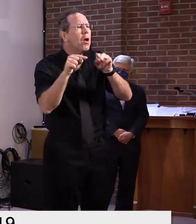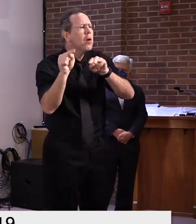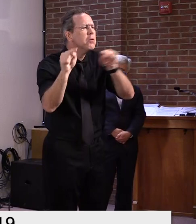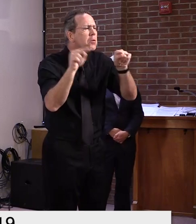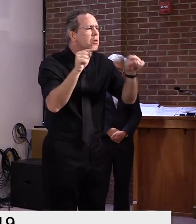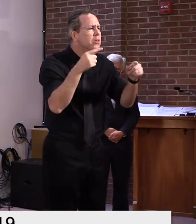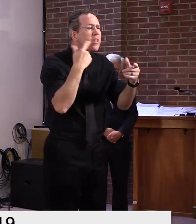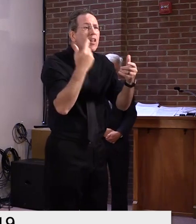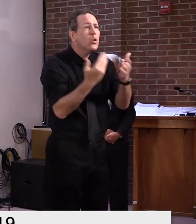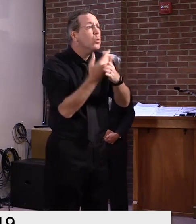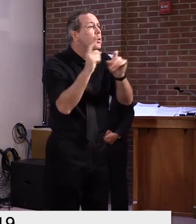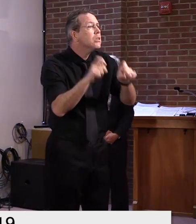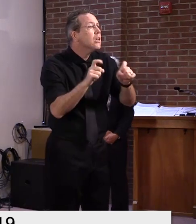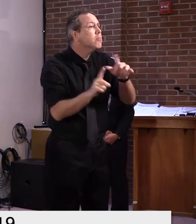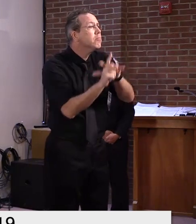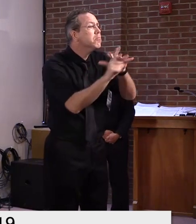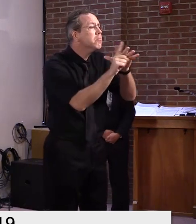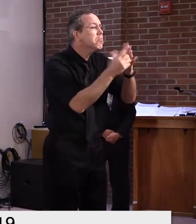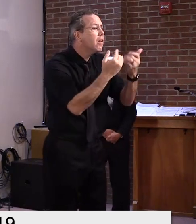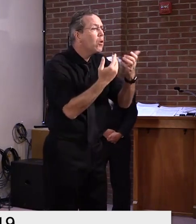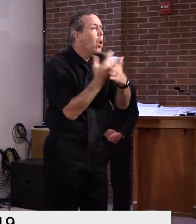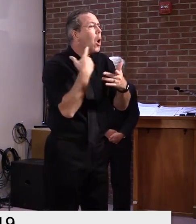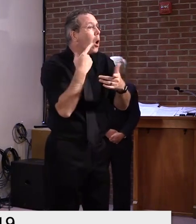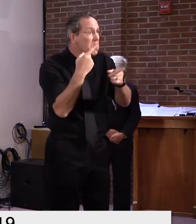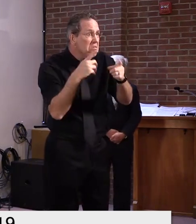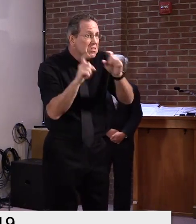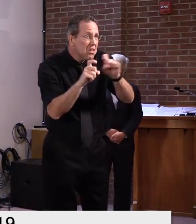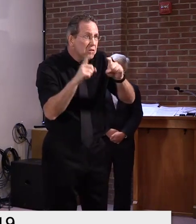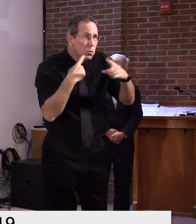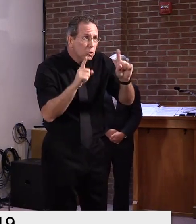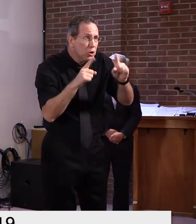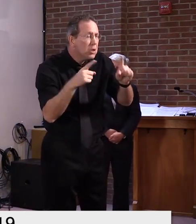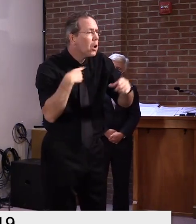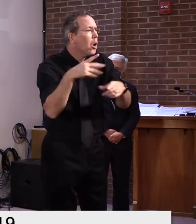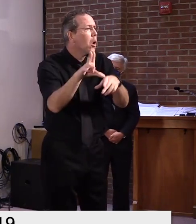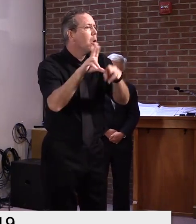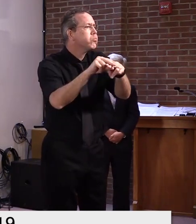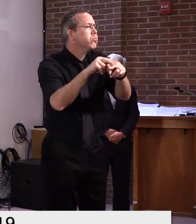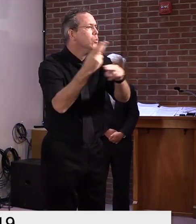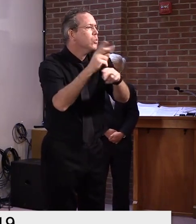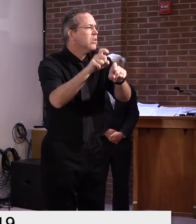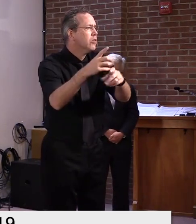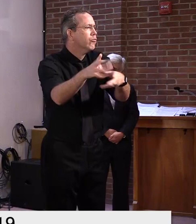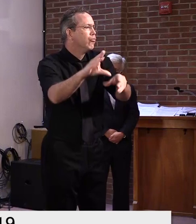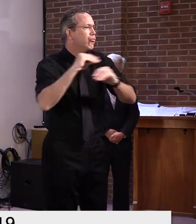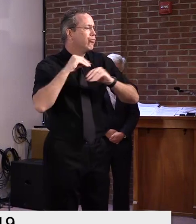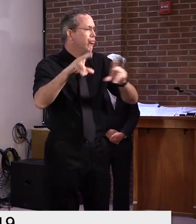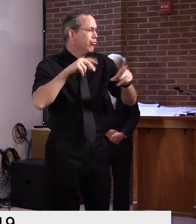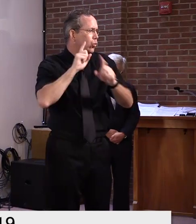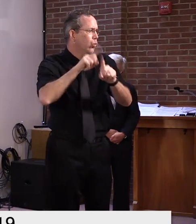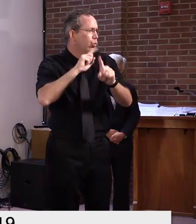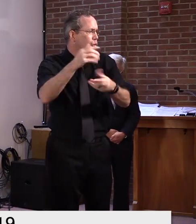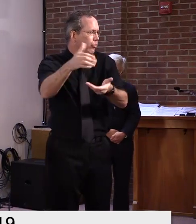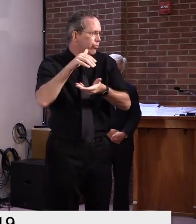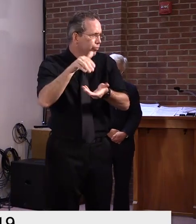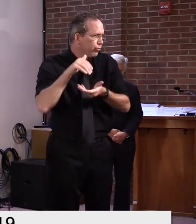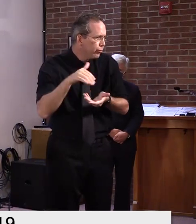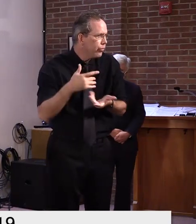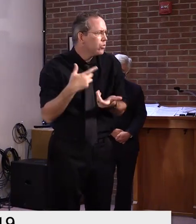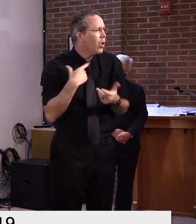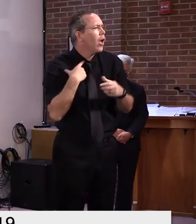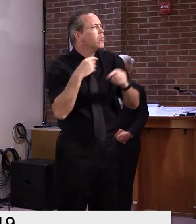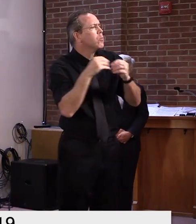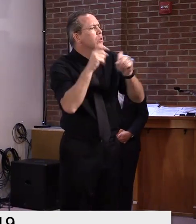consider. We want to continue to increase our testing capacity in any way we can. Contact tracing, if there is an